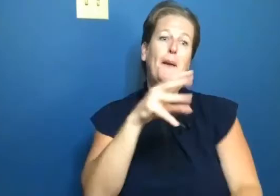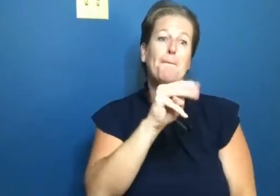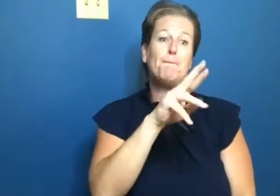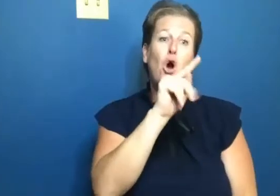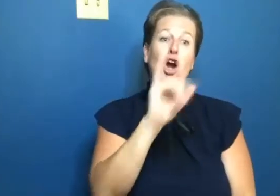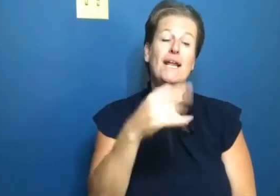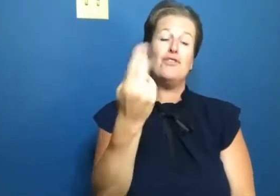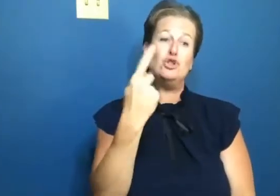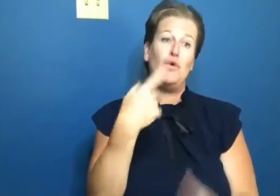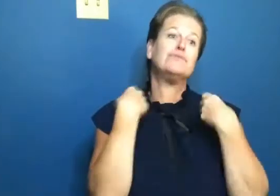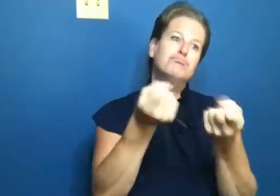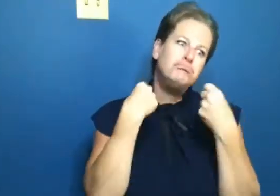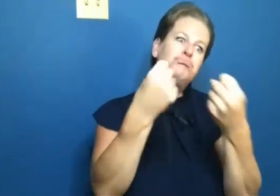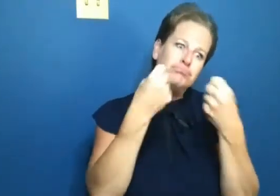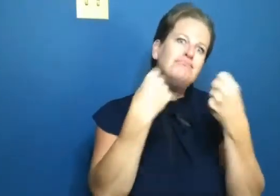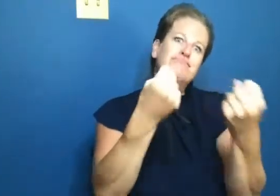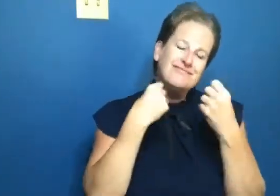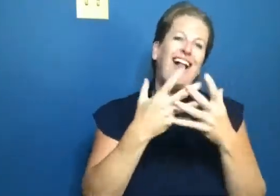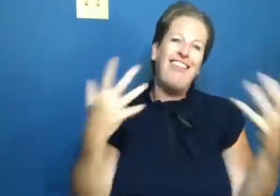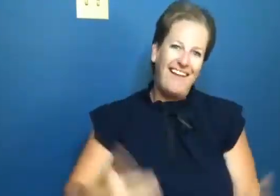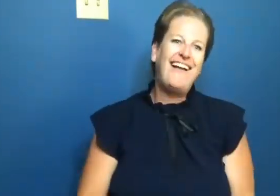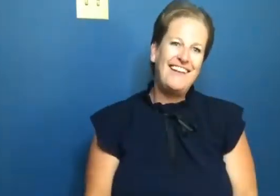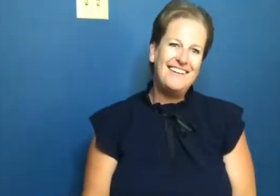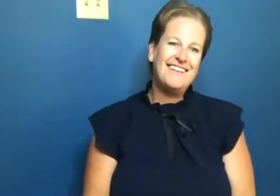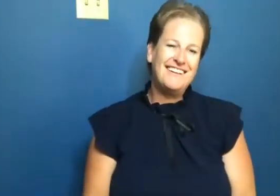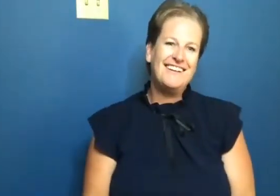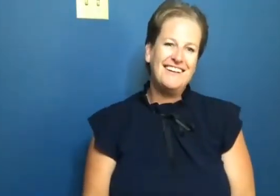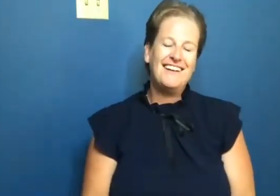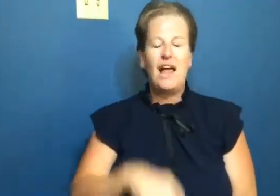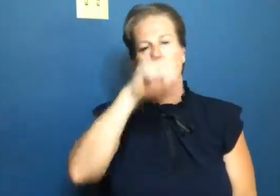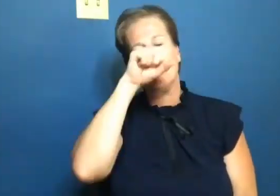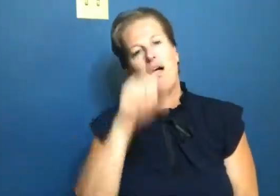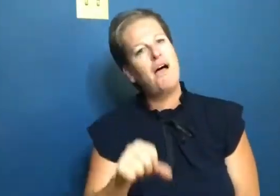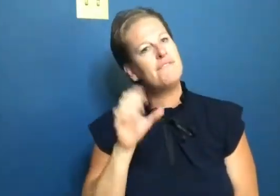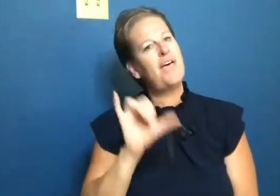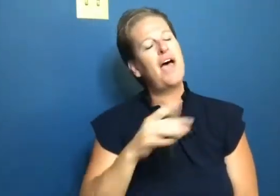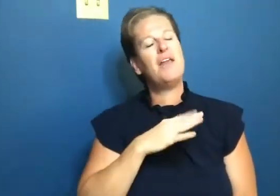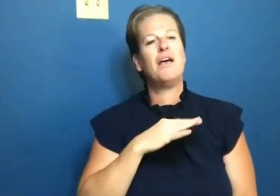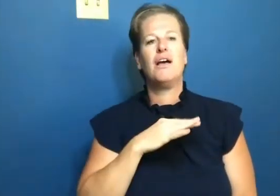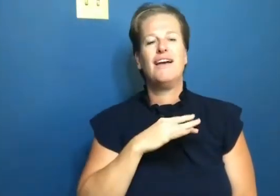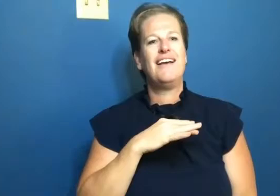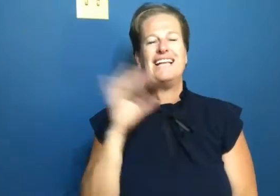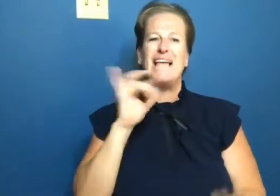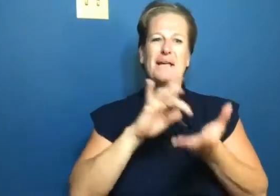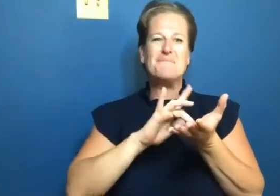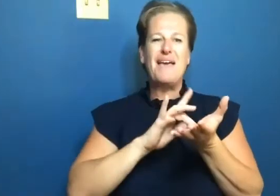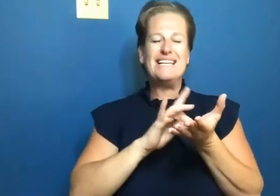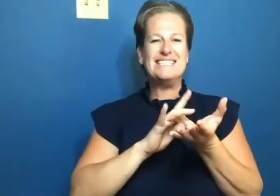it's just, and I love that. That's like that is Brian and Dave. And